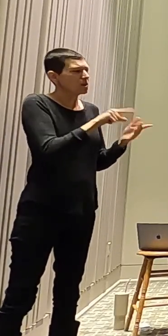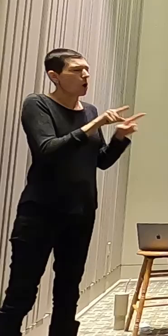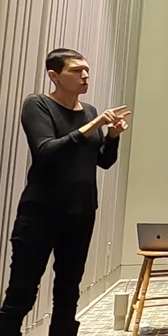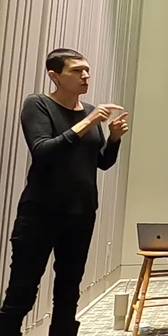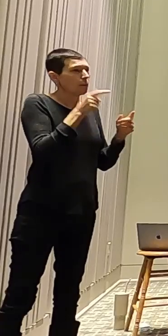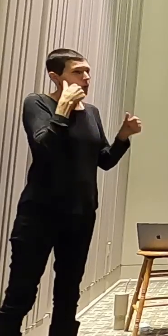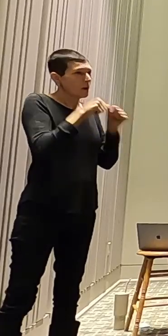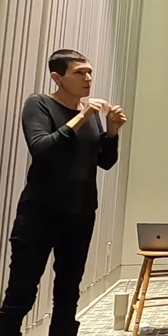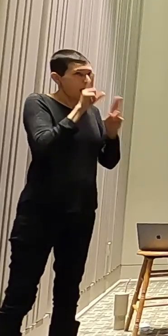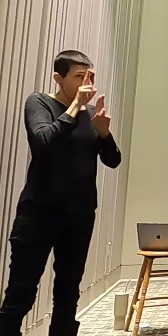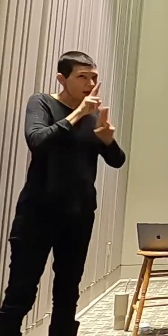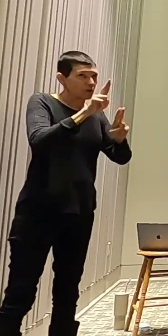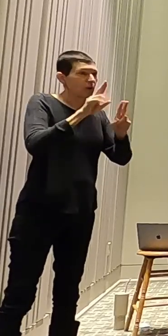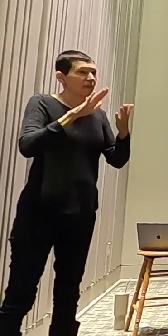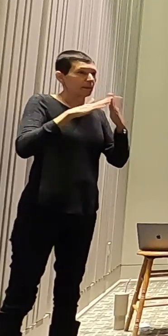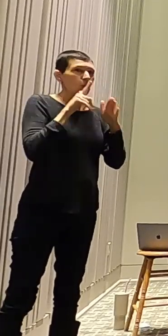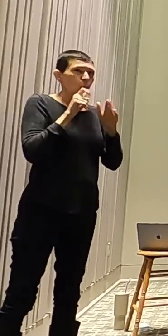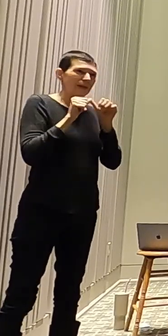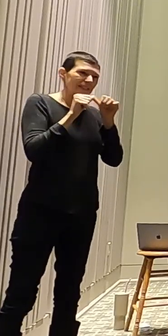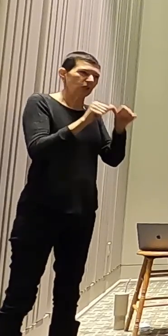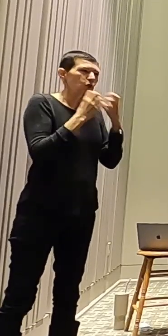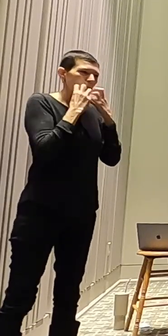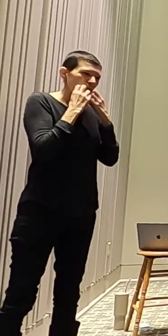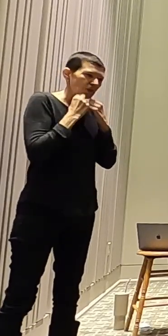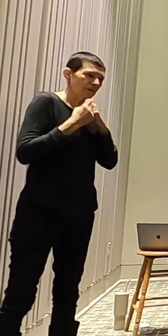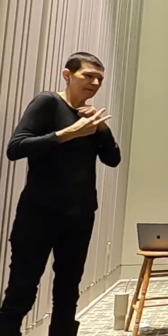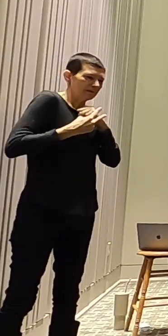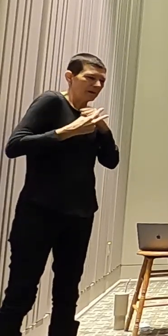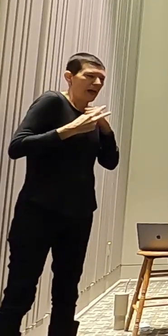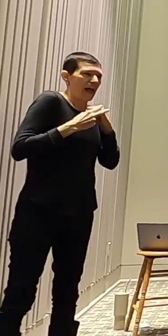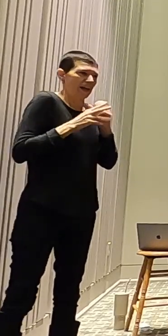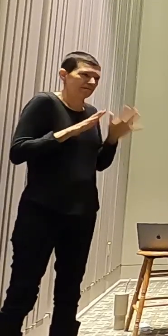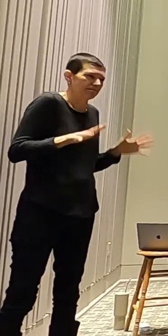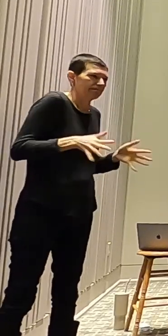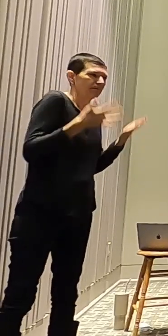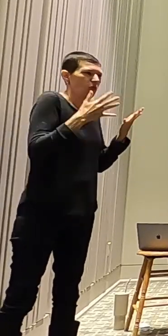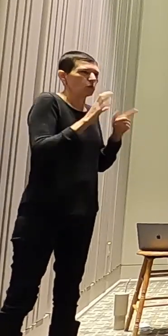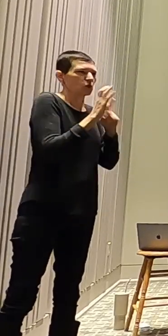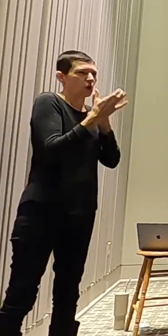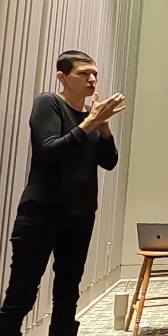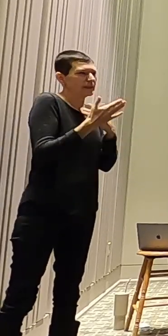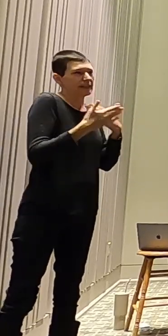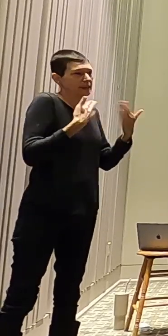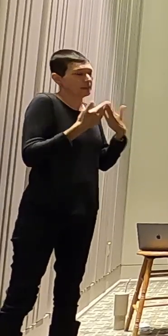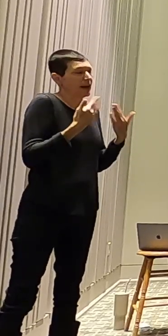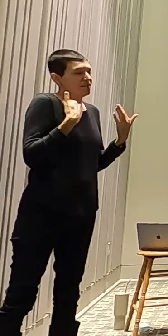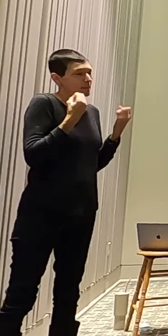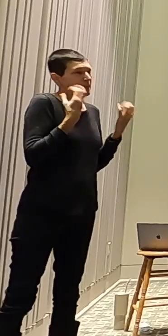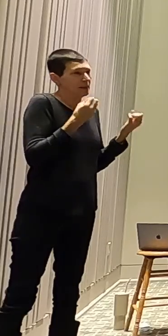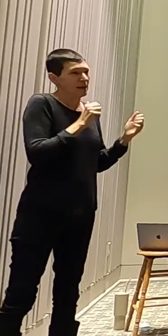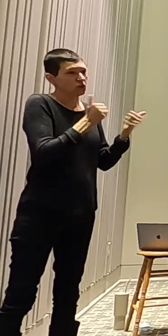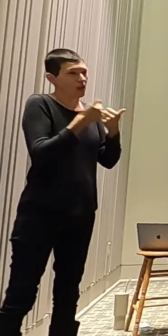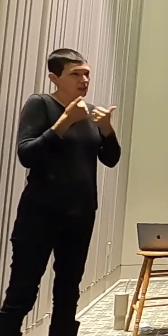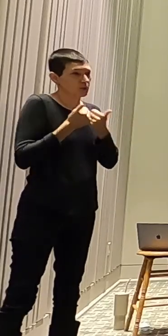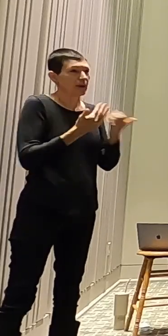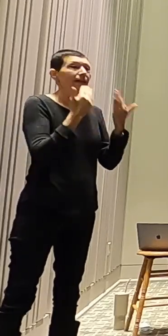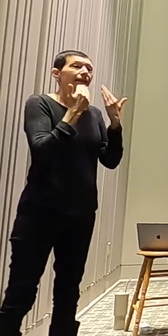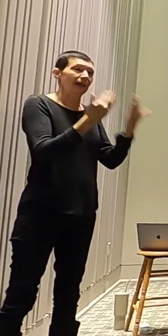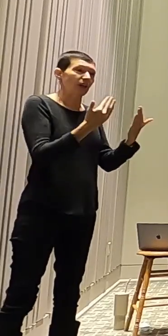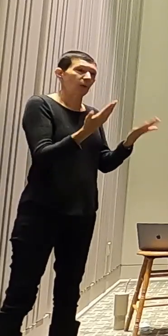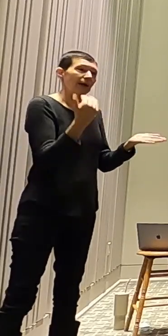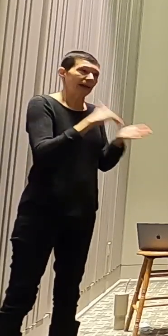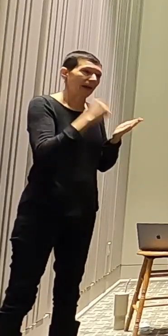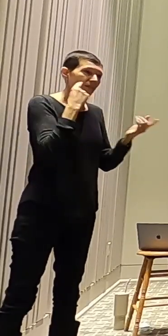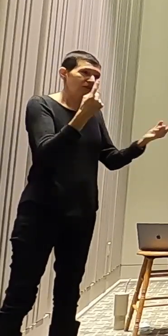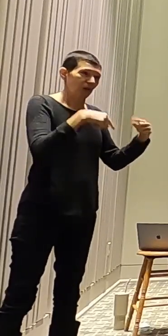honor the communities that continue to preserve and revitalize these cultures despite the many challenges they've faced. So thank you all again